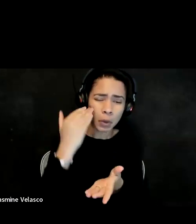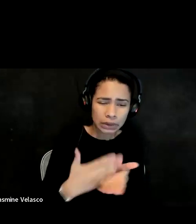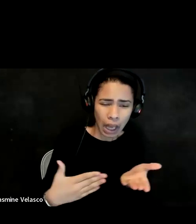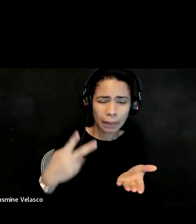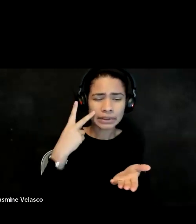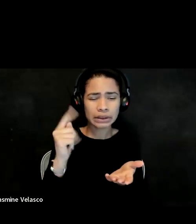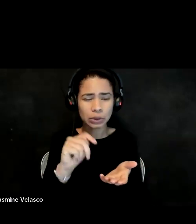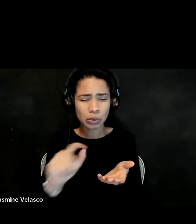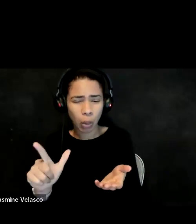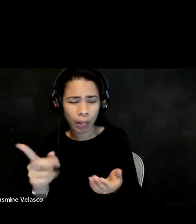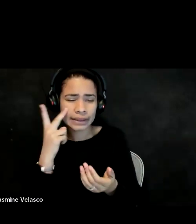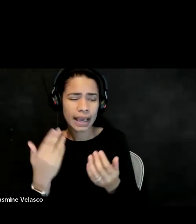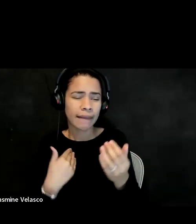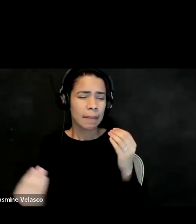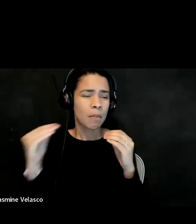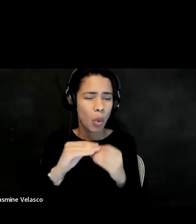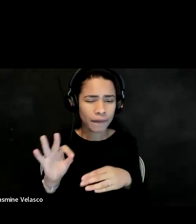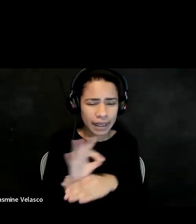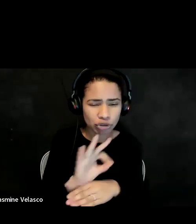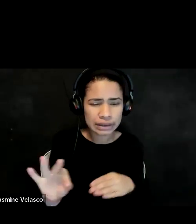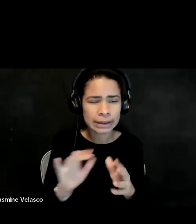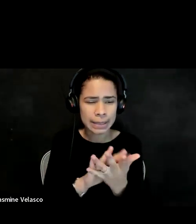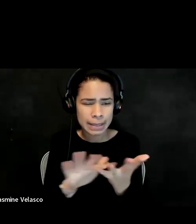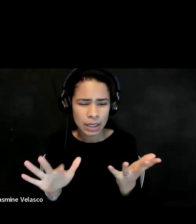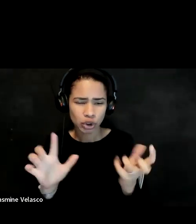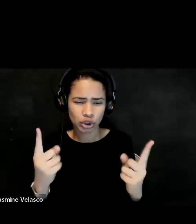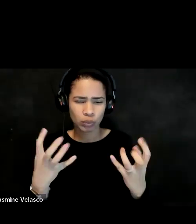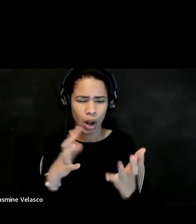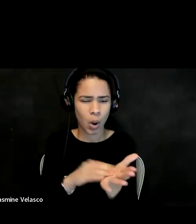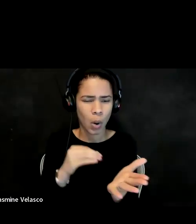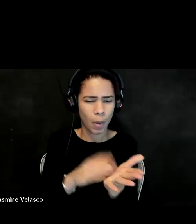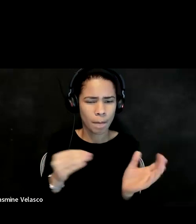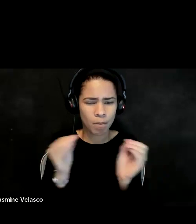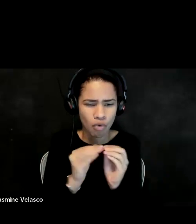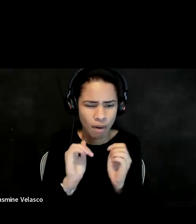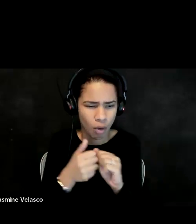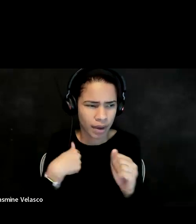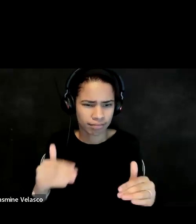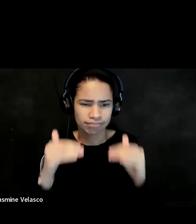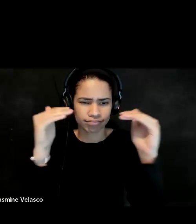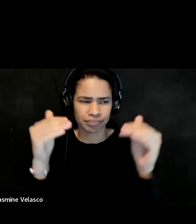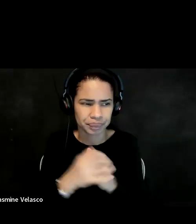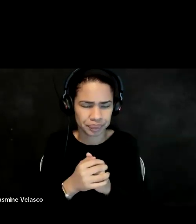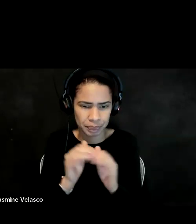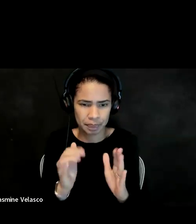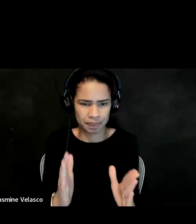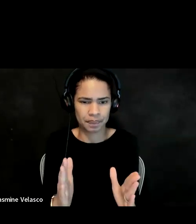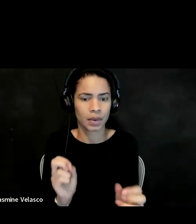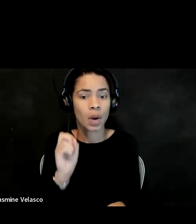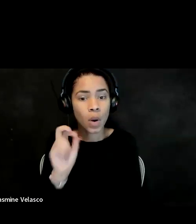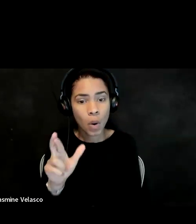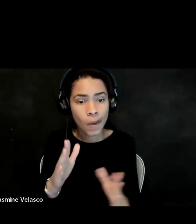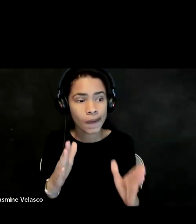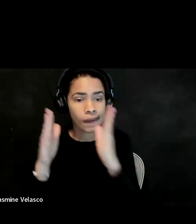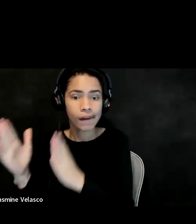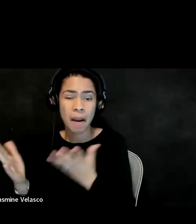see that there's some additional functionality out there, and they just want to know how they can take this to the next level. Or we meet them and they